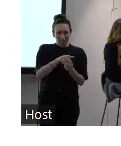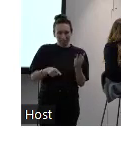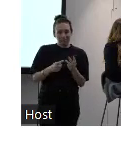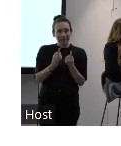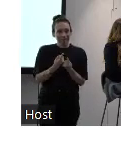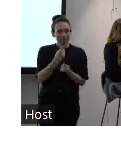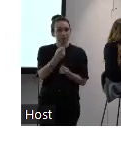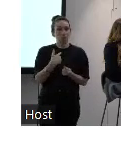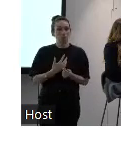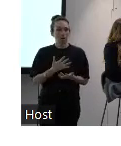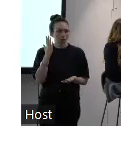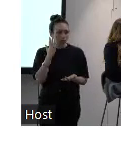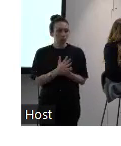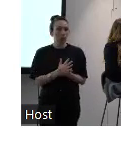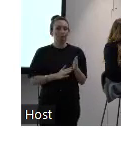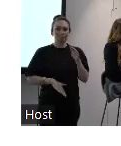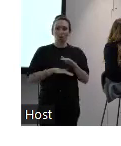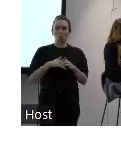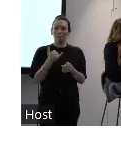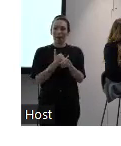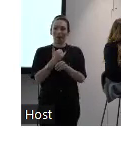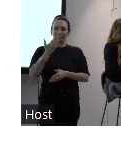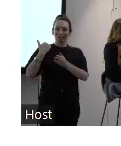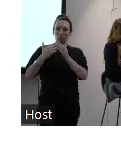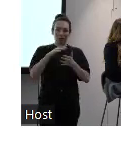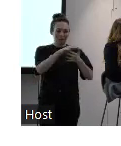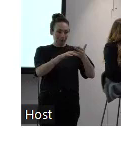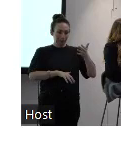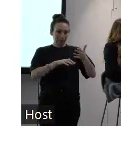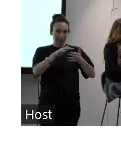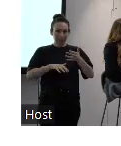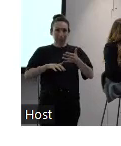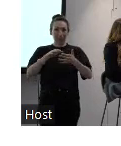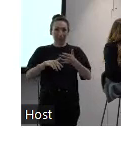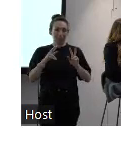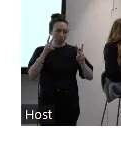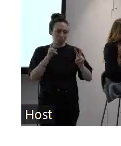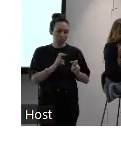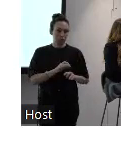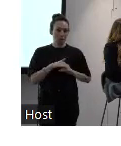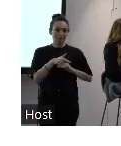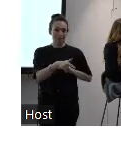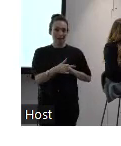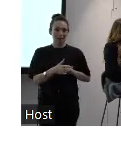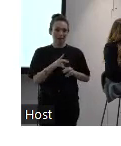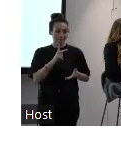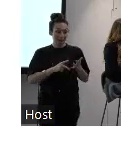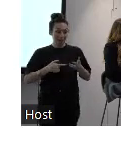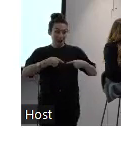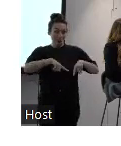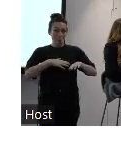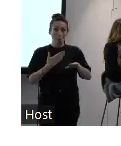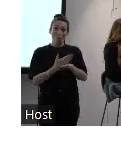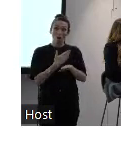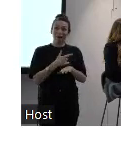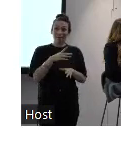very comprehensive medical history. And part of our work at the hospital has been